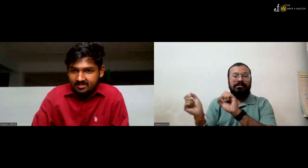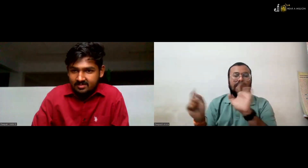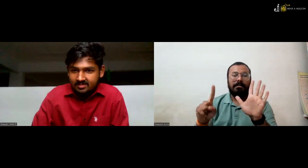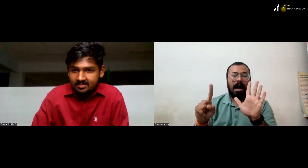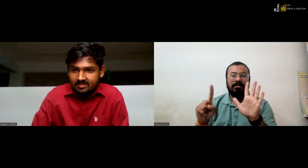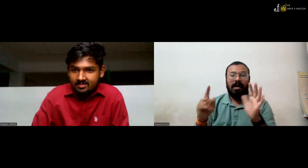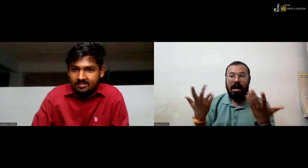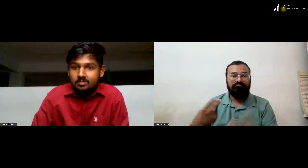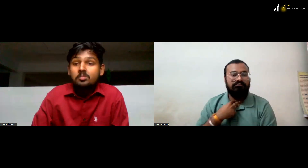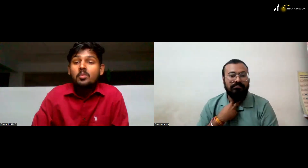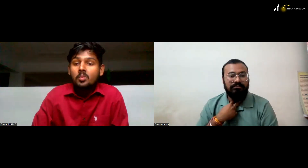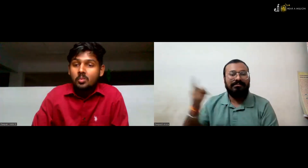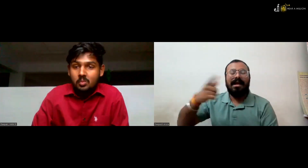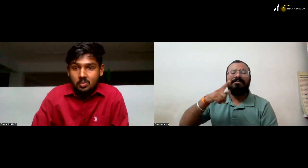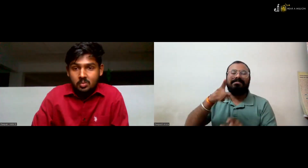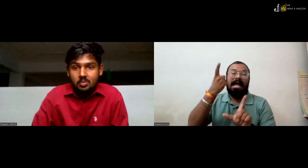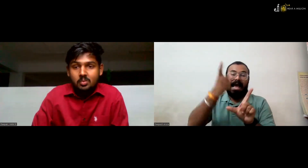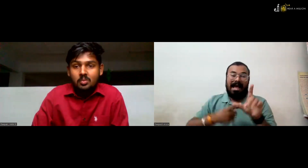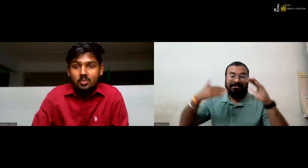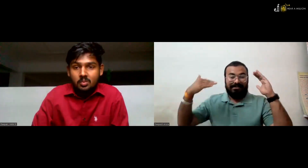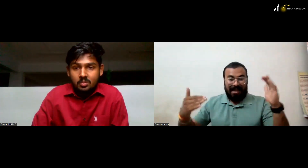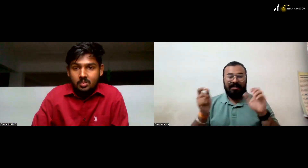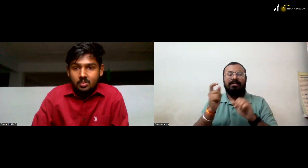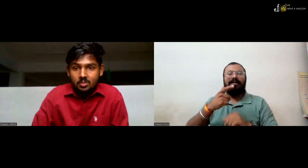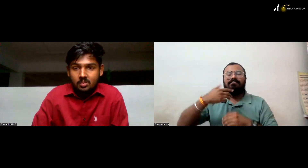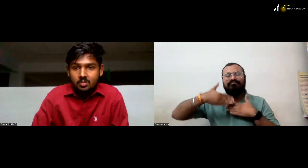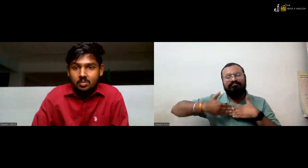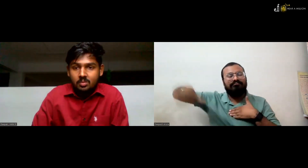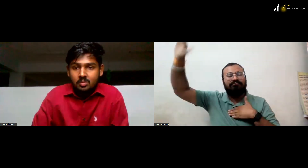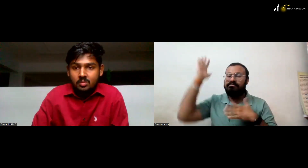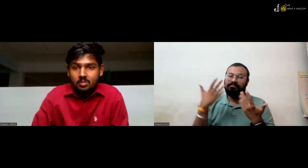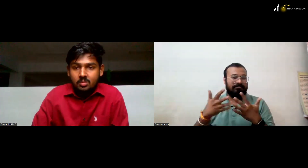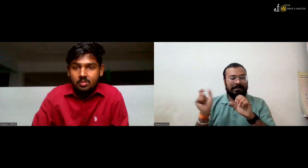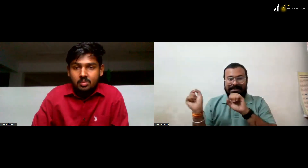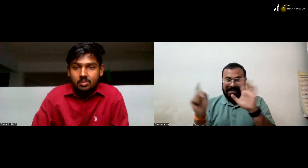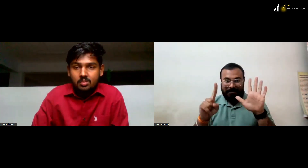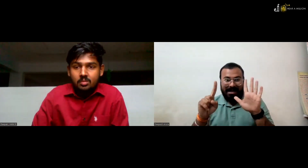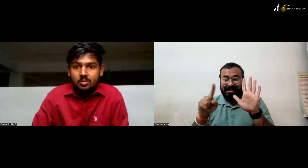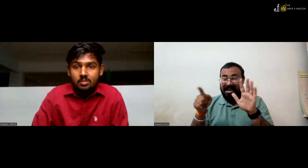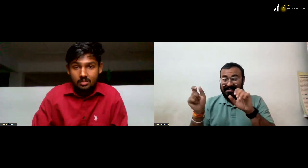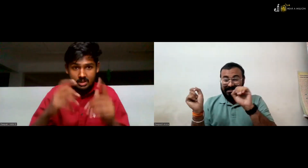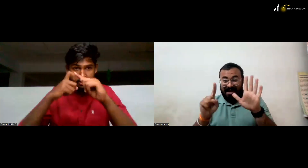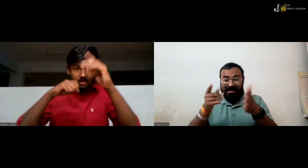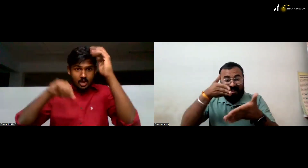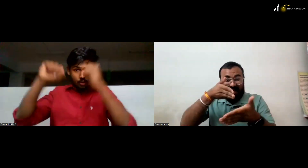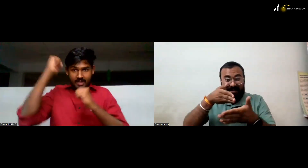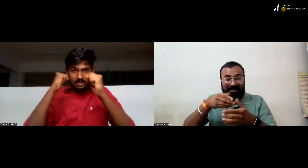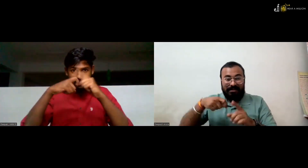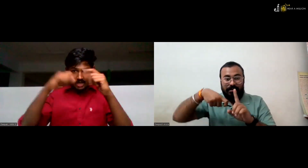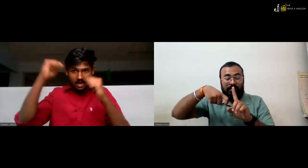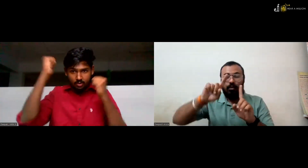said that in Kedarnath, we have some limitations as we have to go in a particular time period. It's not possible